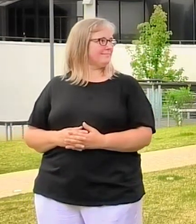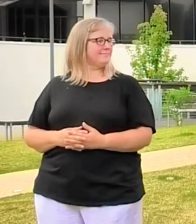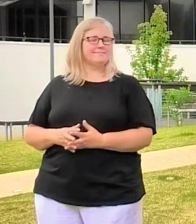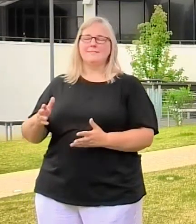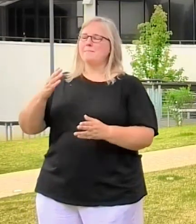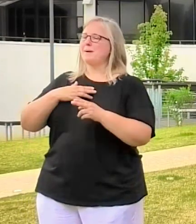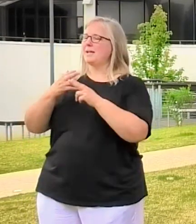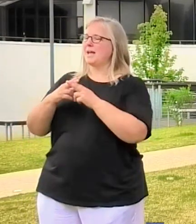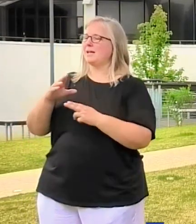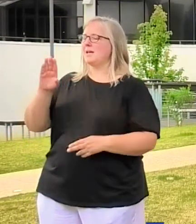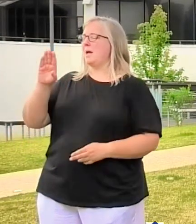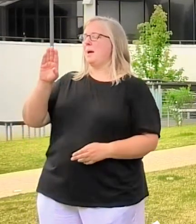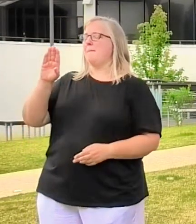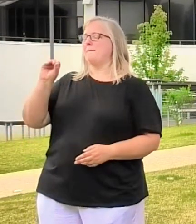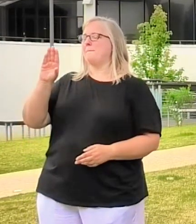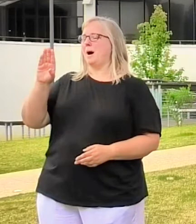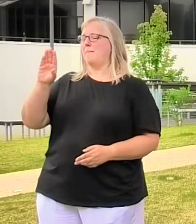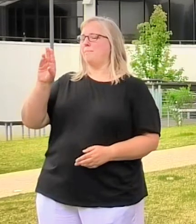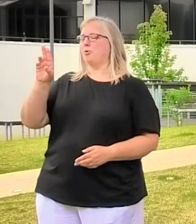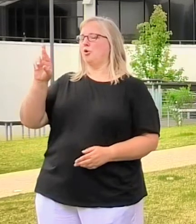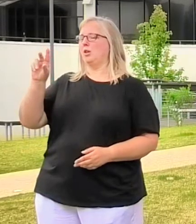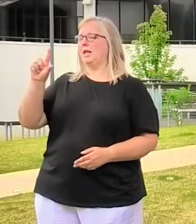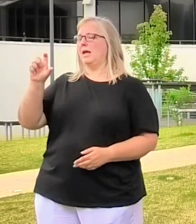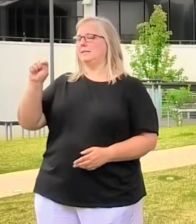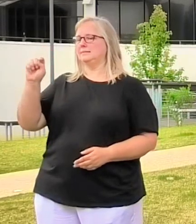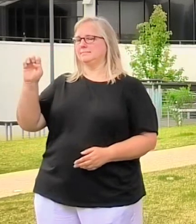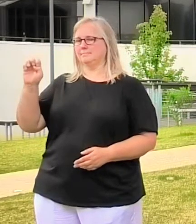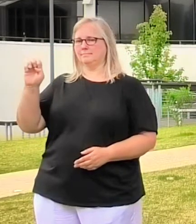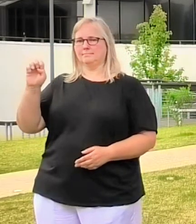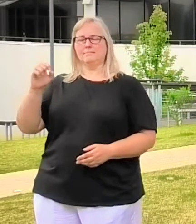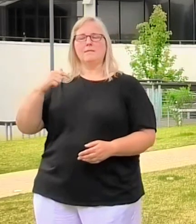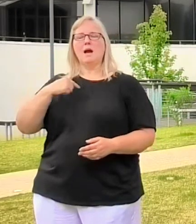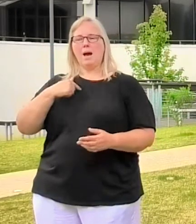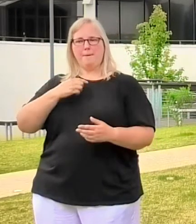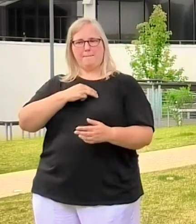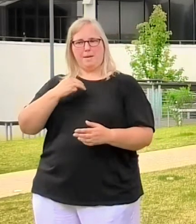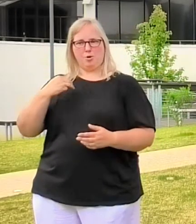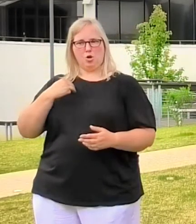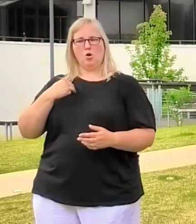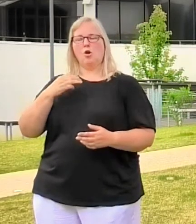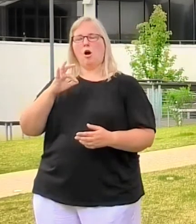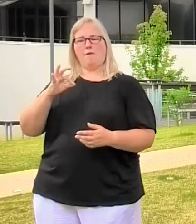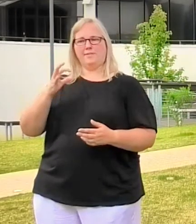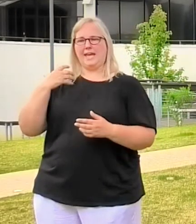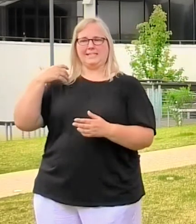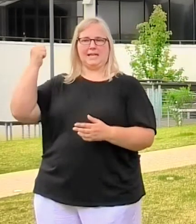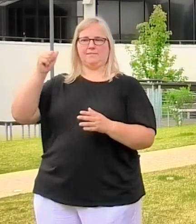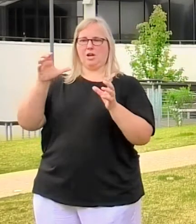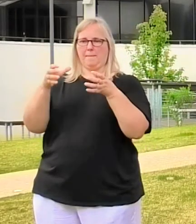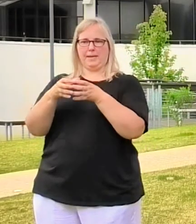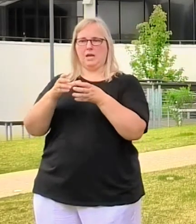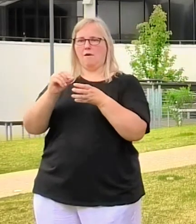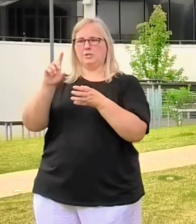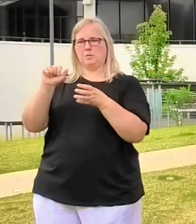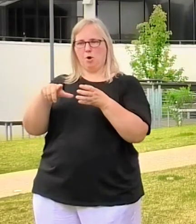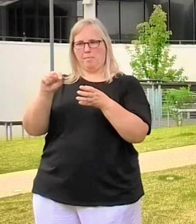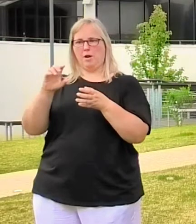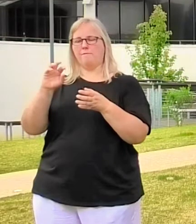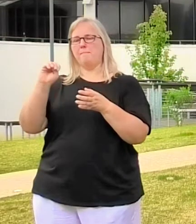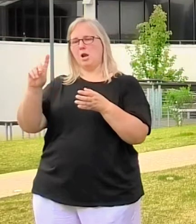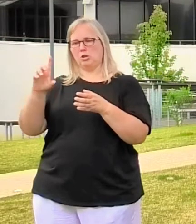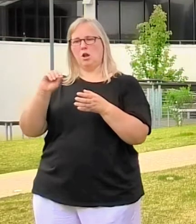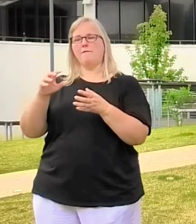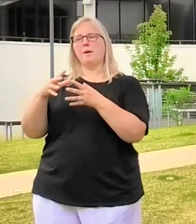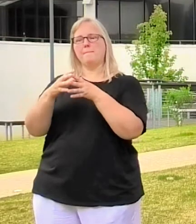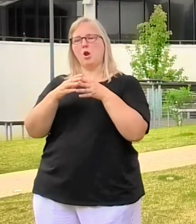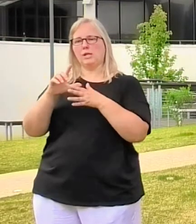My name is Bob Burlett. I'm a member of the Executive Committee of the Department of Maryland of the American